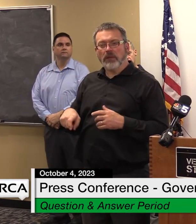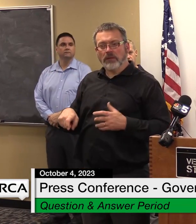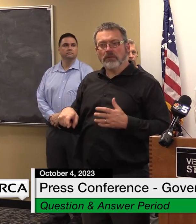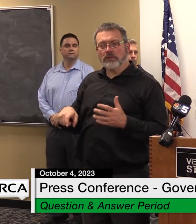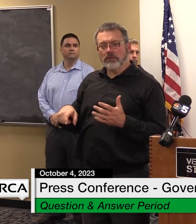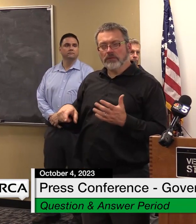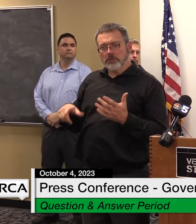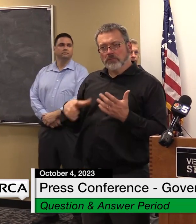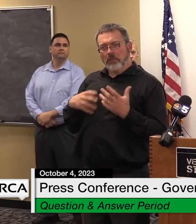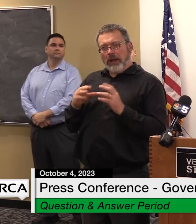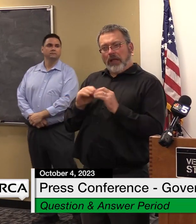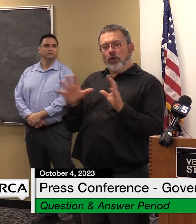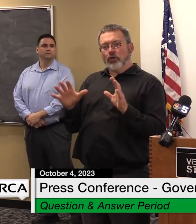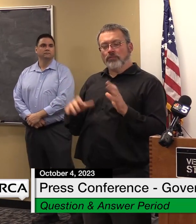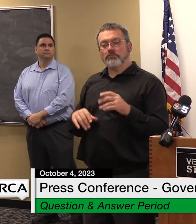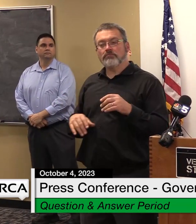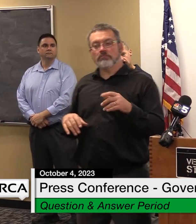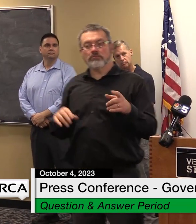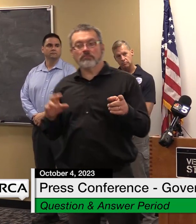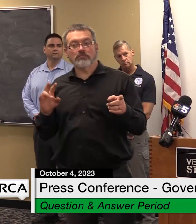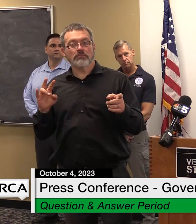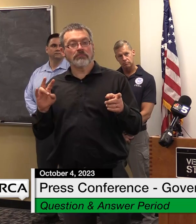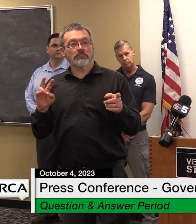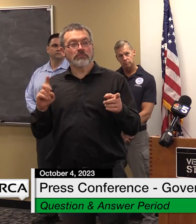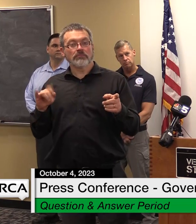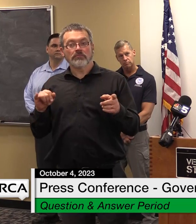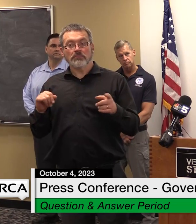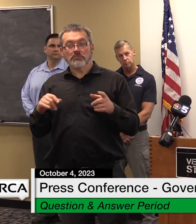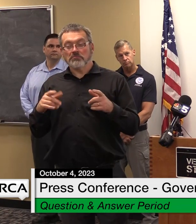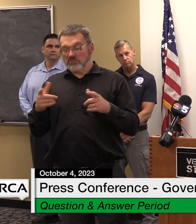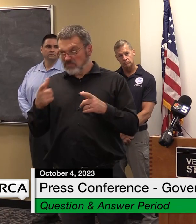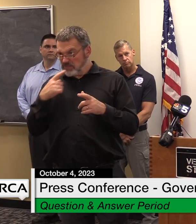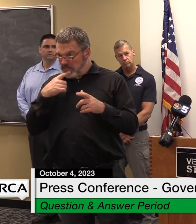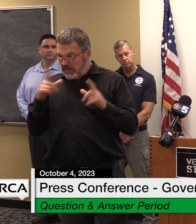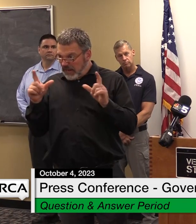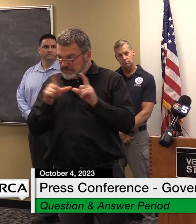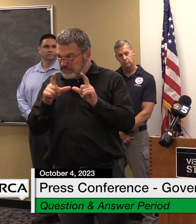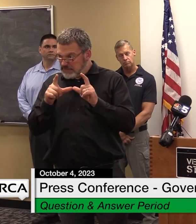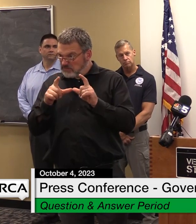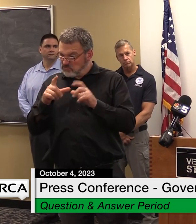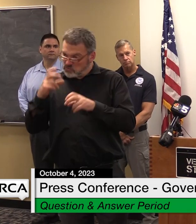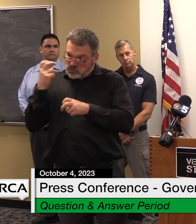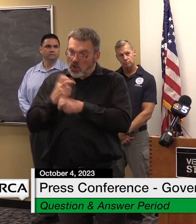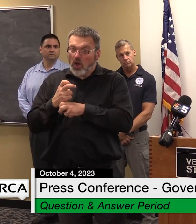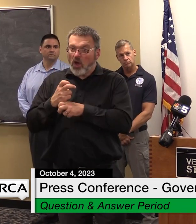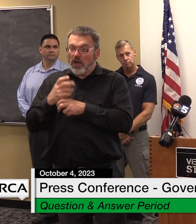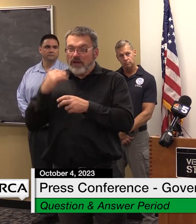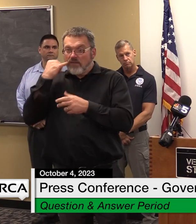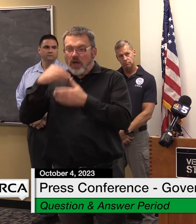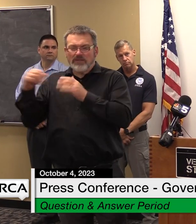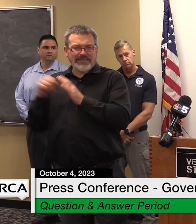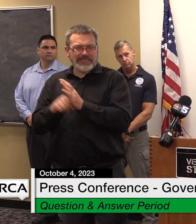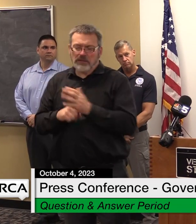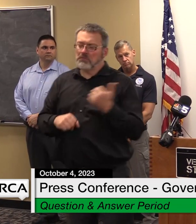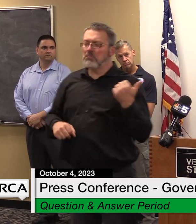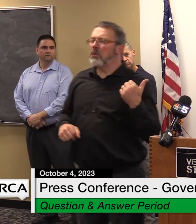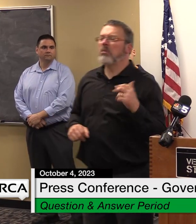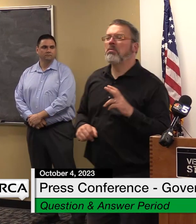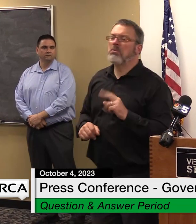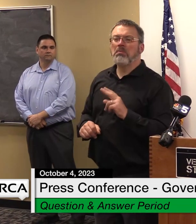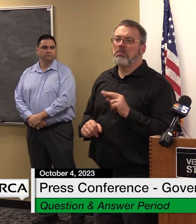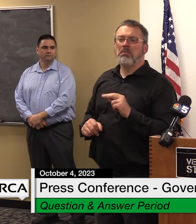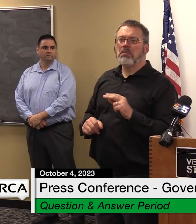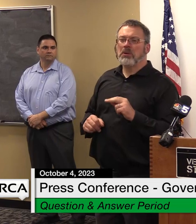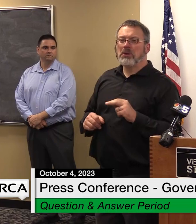you. How hard would it be to waive the licensing requirements for out of state? Not very hard. You think you plan to do that, given what you've said about the severe lack